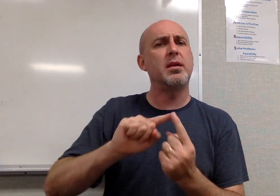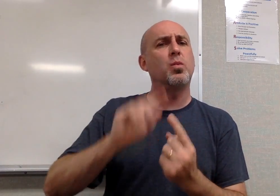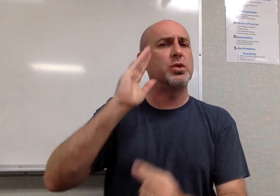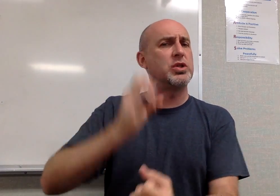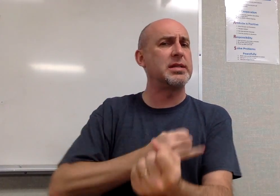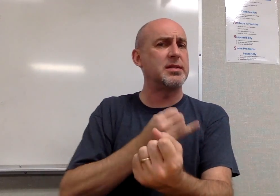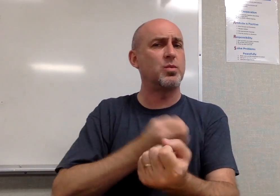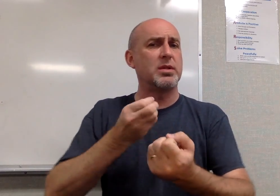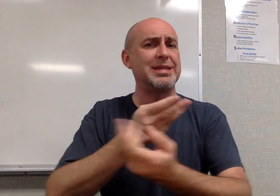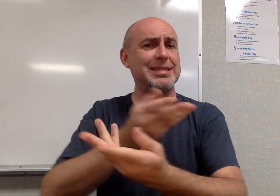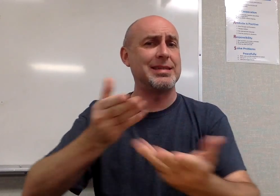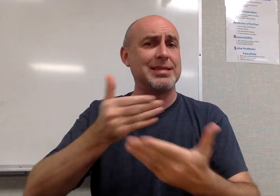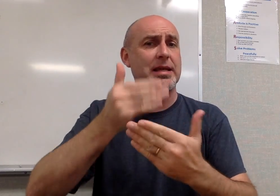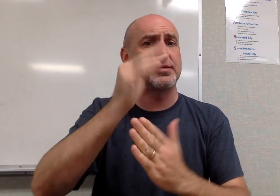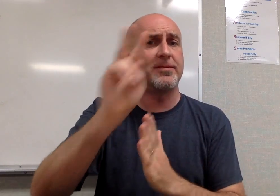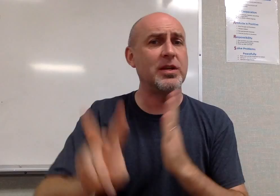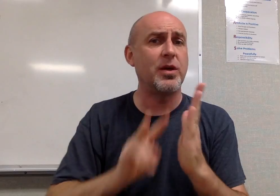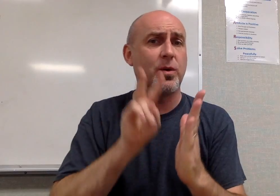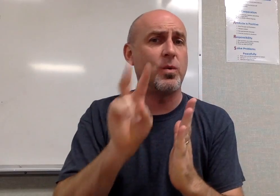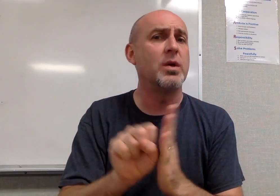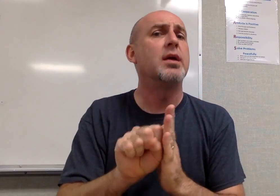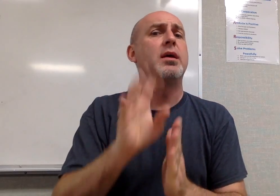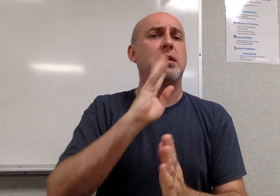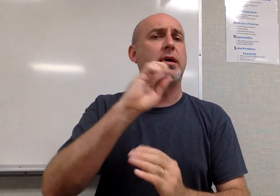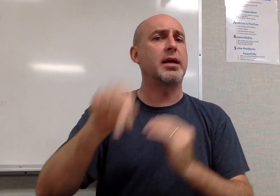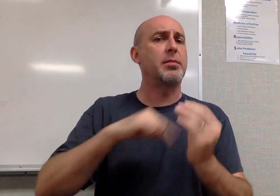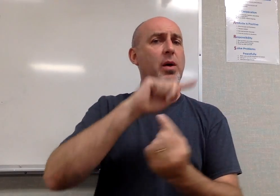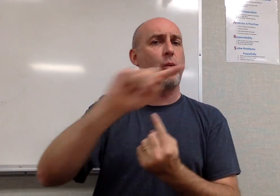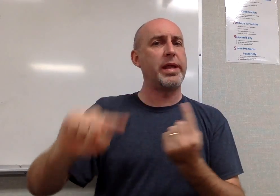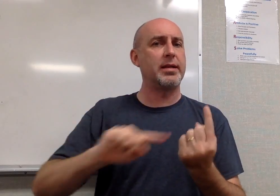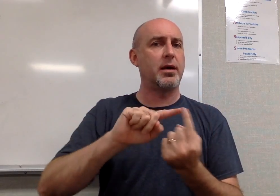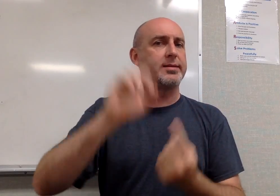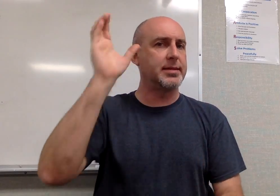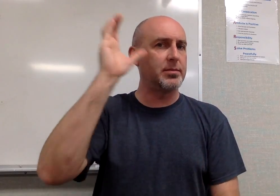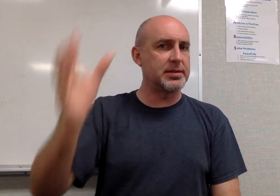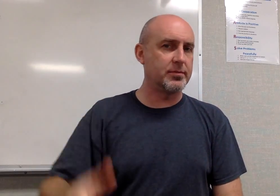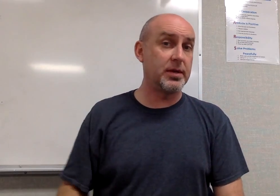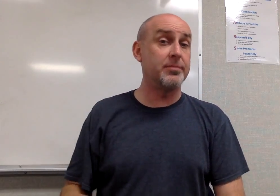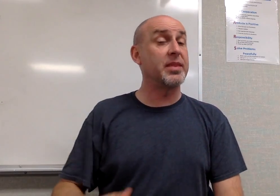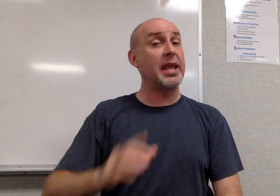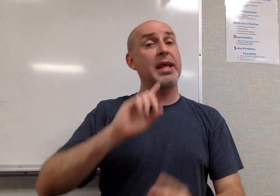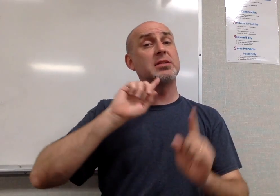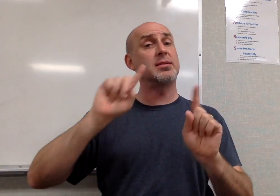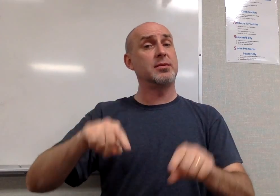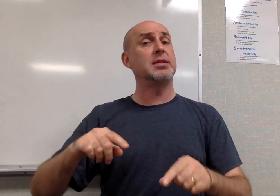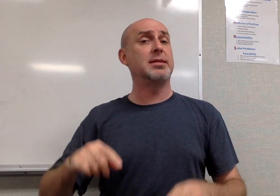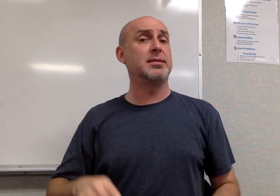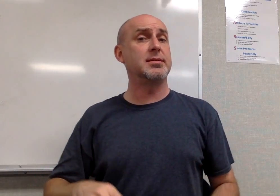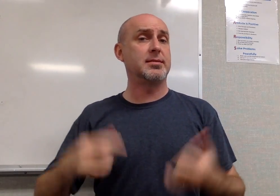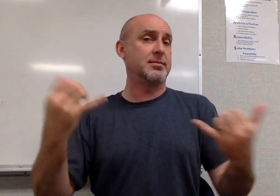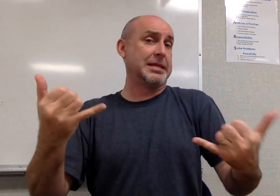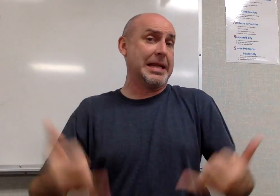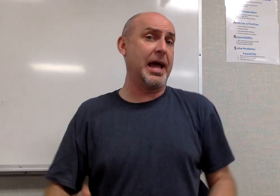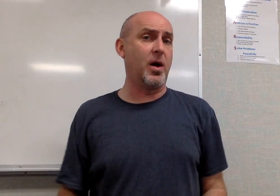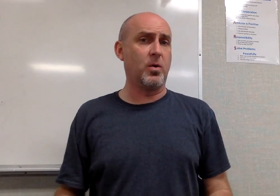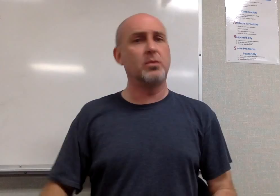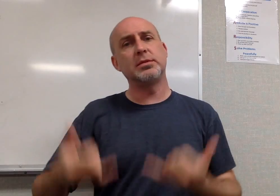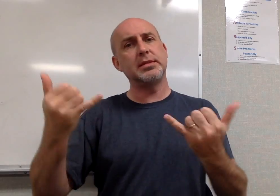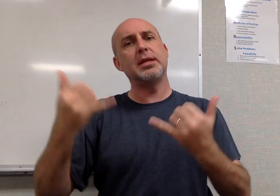will Jason release his next video talking about when concepts? Well, the answer is now, today,